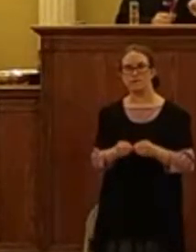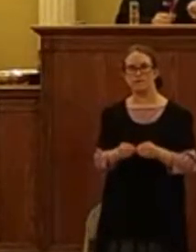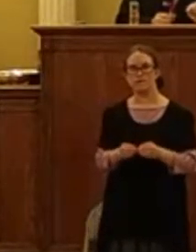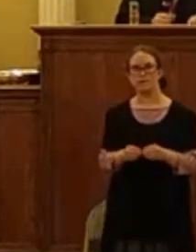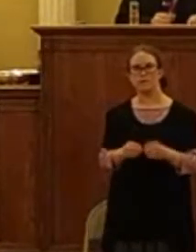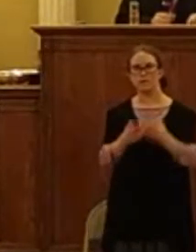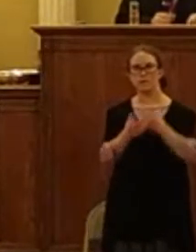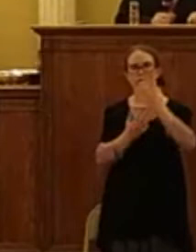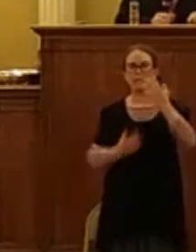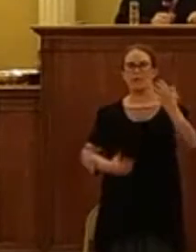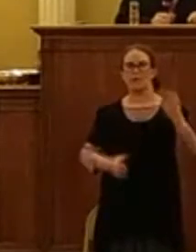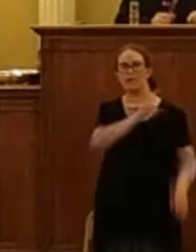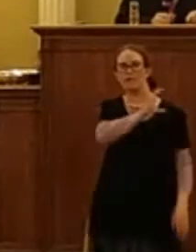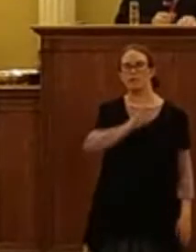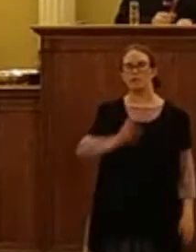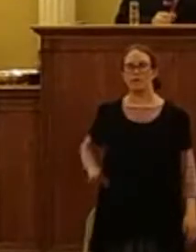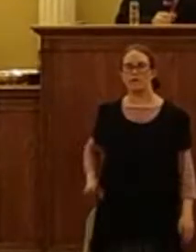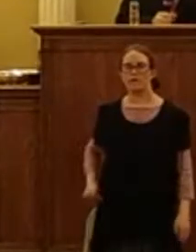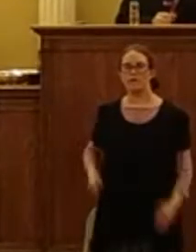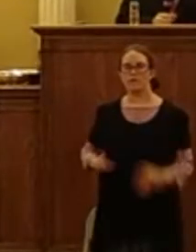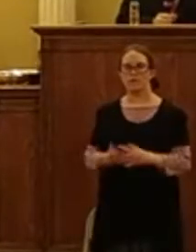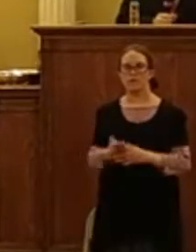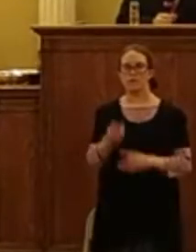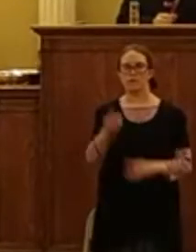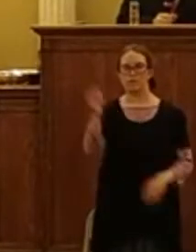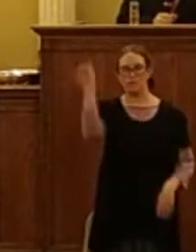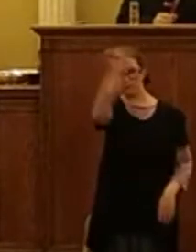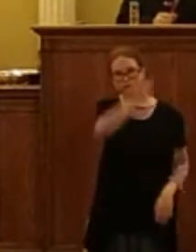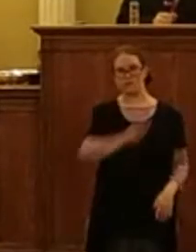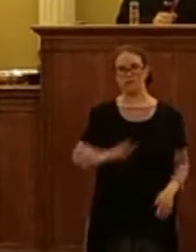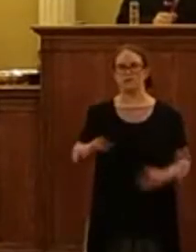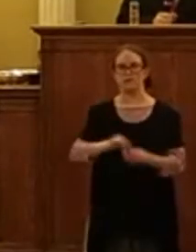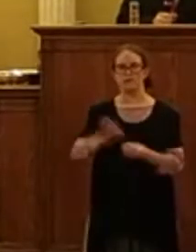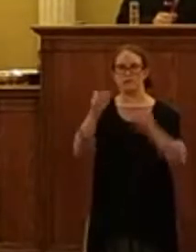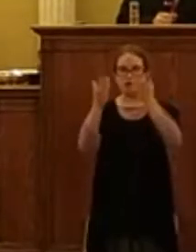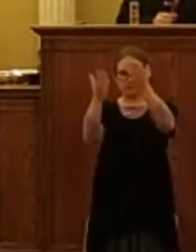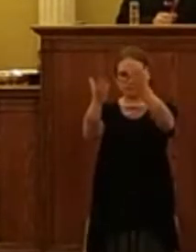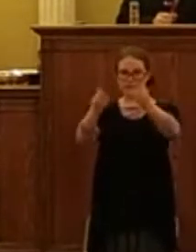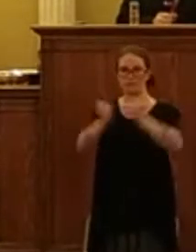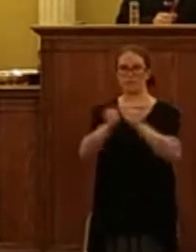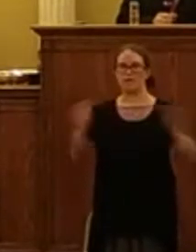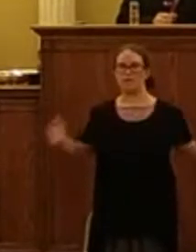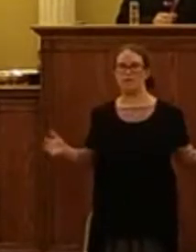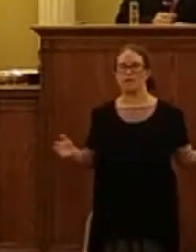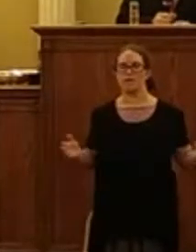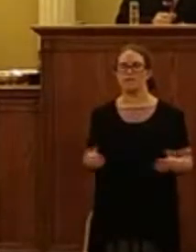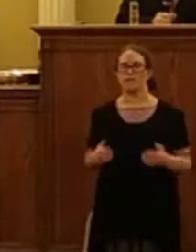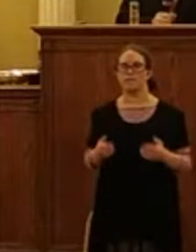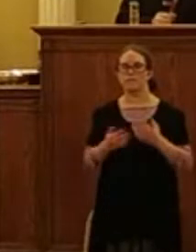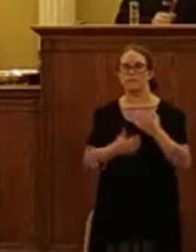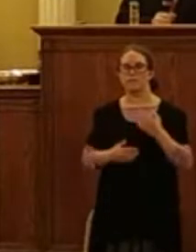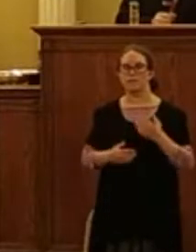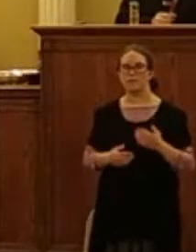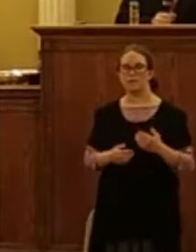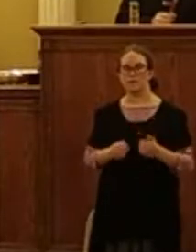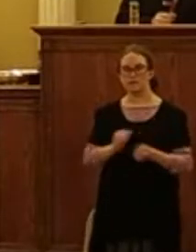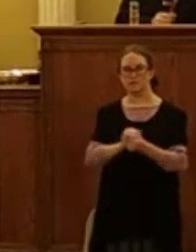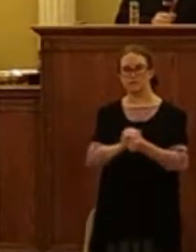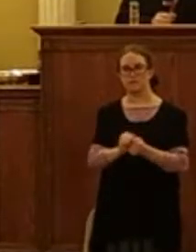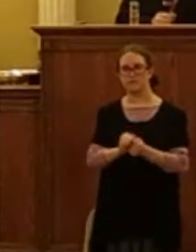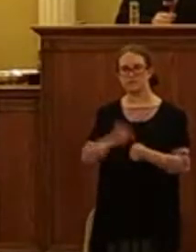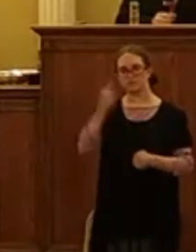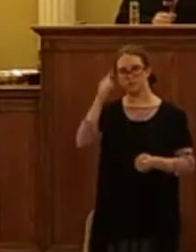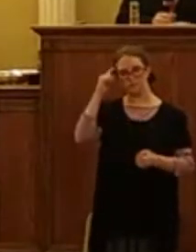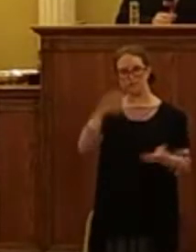shall the blood of Christ, who through the eternal Spirit offered himself without spot to God, purge your conscience from